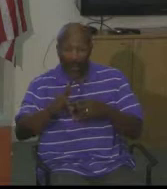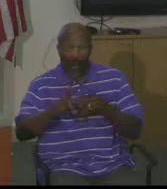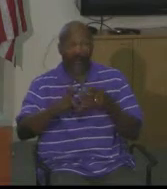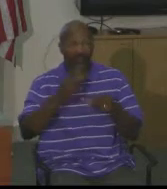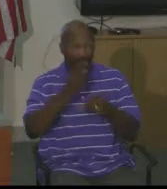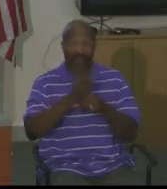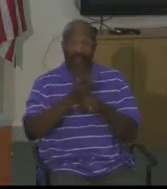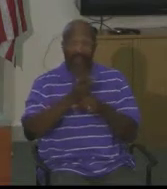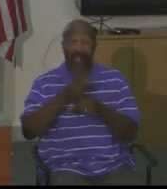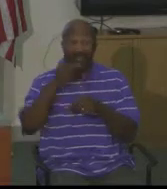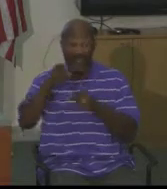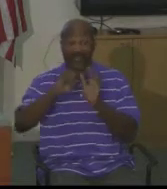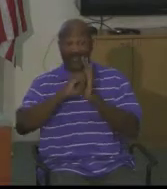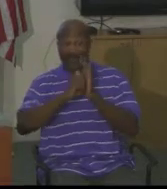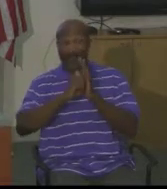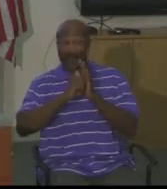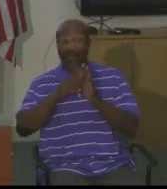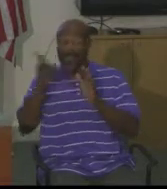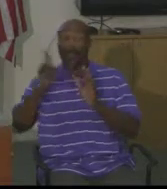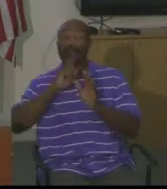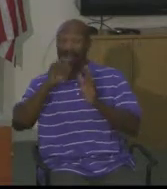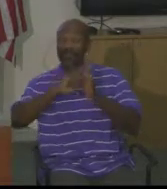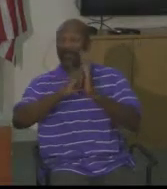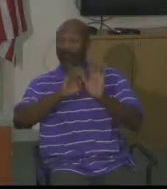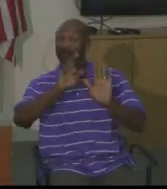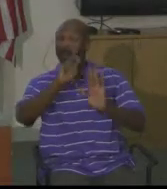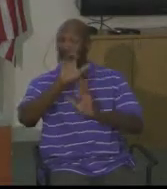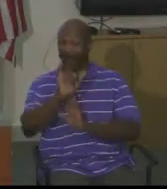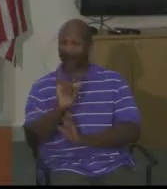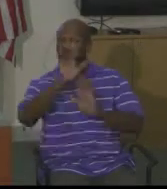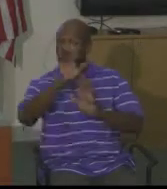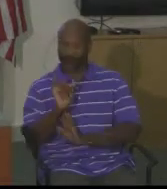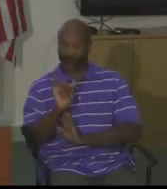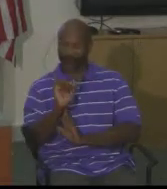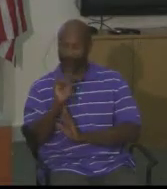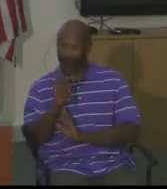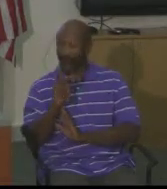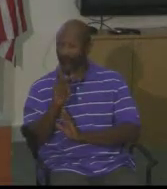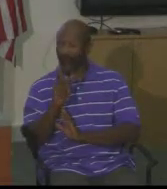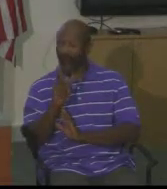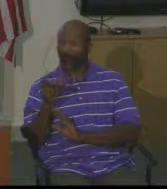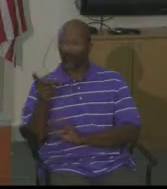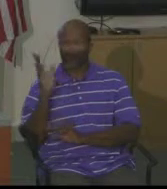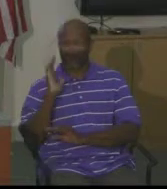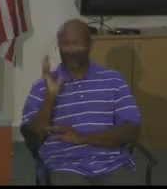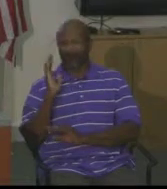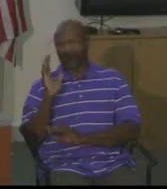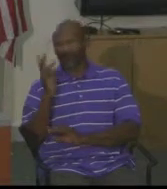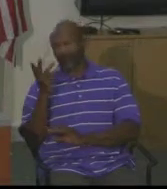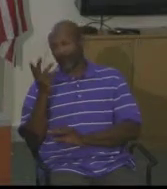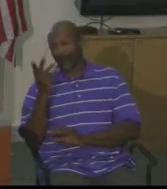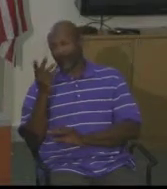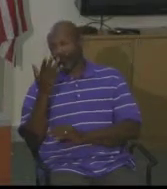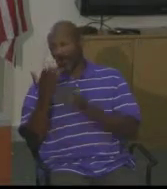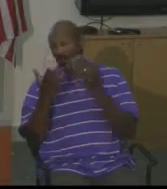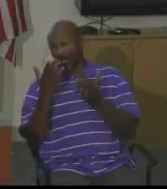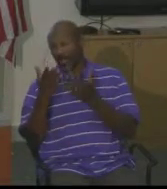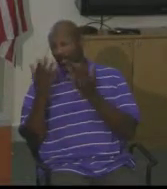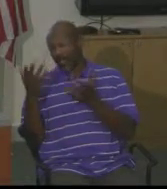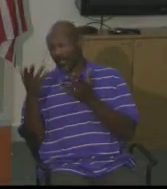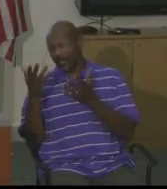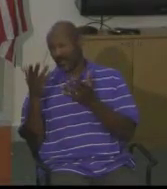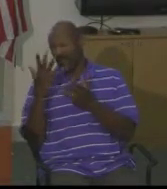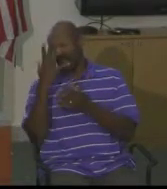in this particular example, this is purely an example. This is an example from probably a fairly modern, maybe